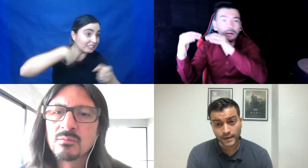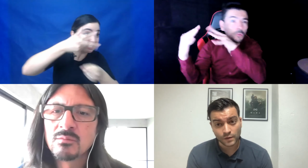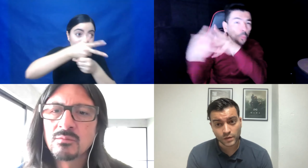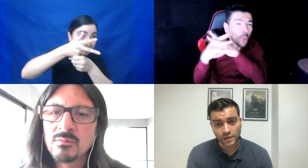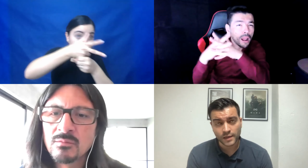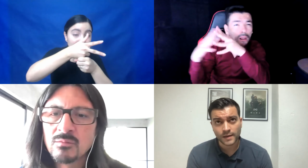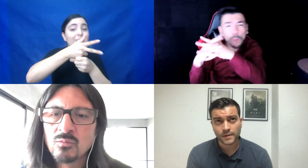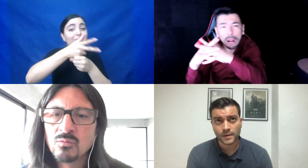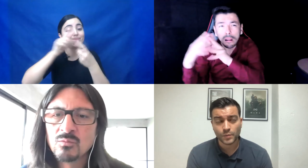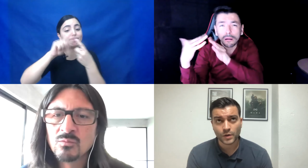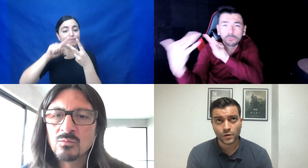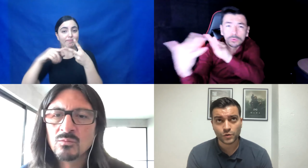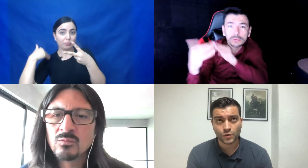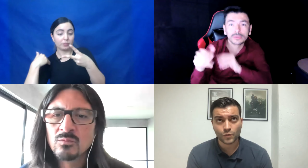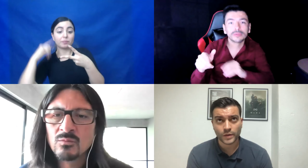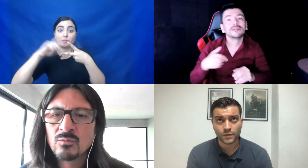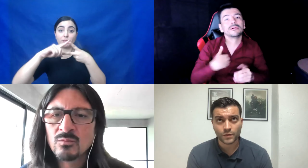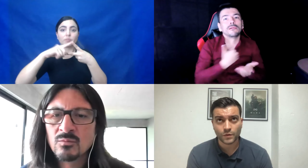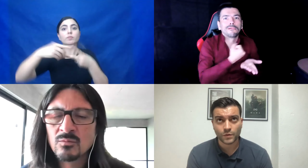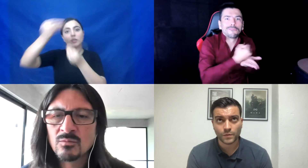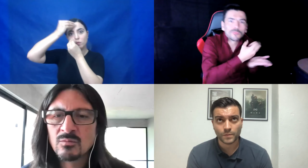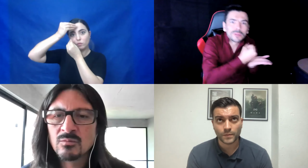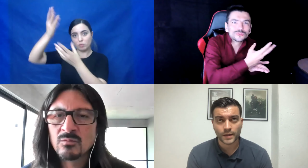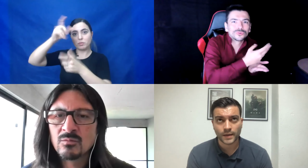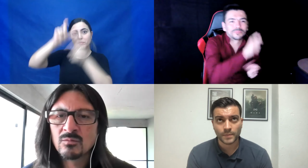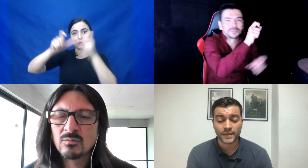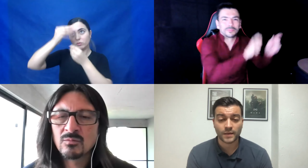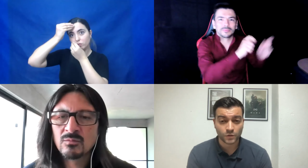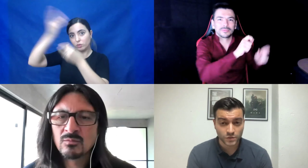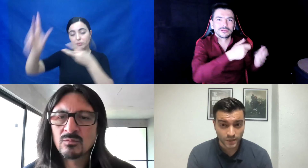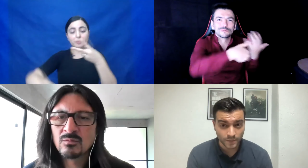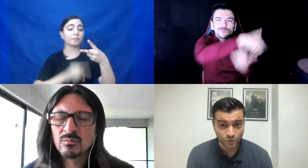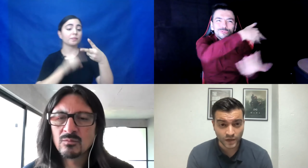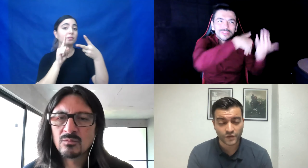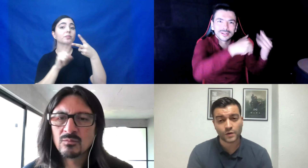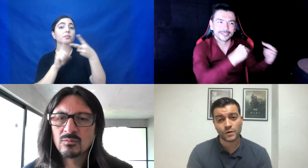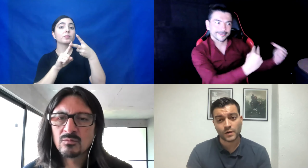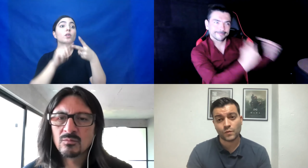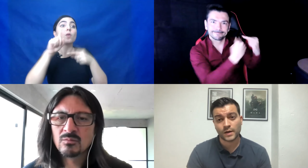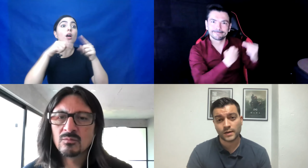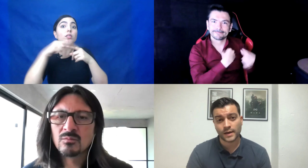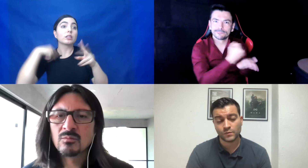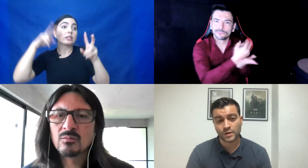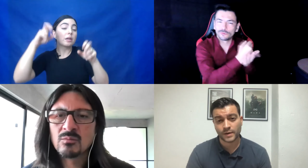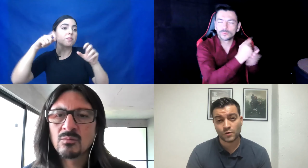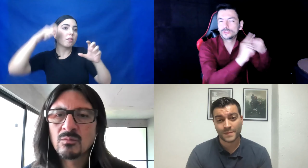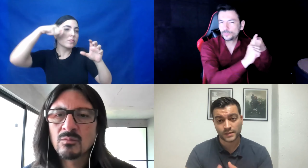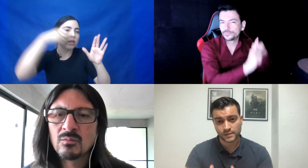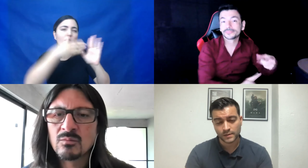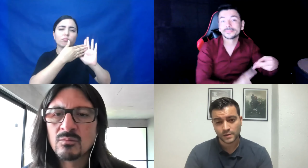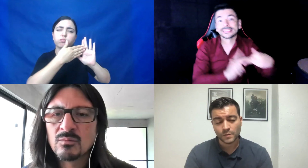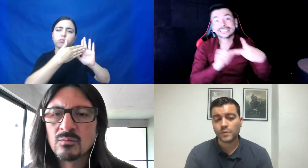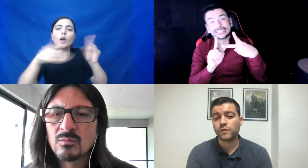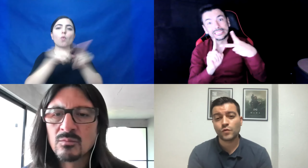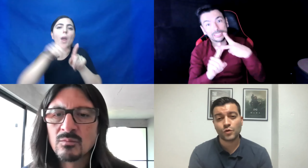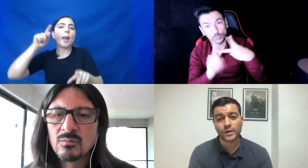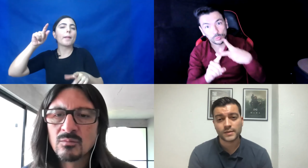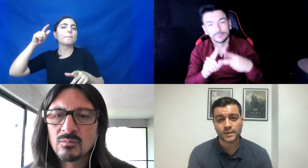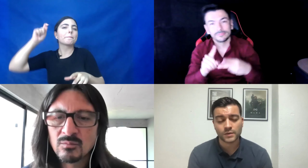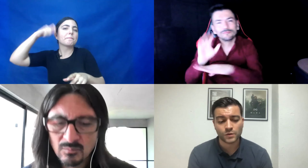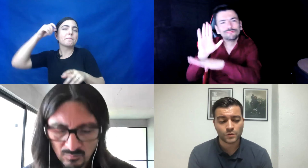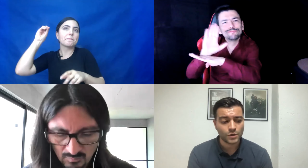zones, first and foremost, have to inform the public at large. And we also need to